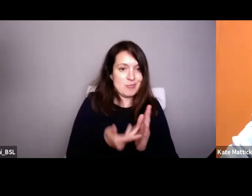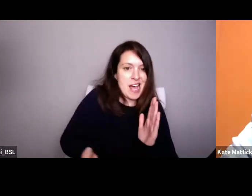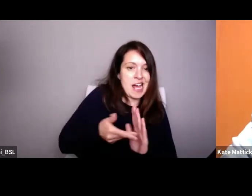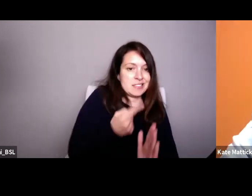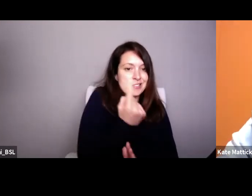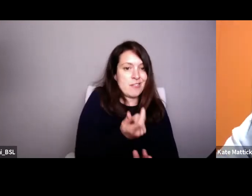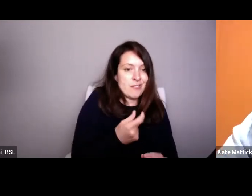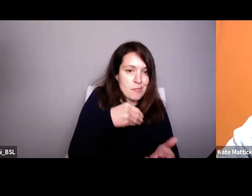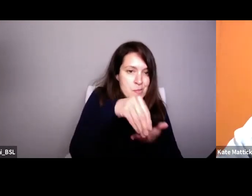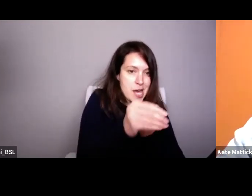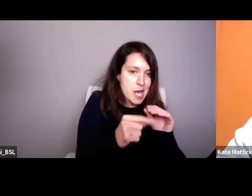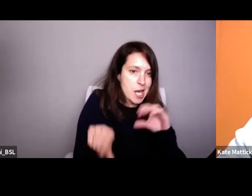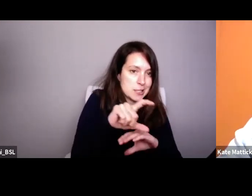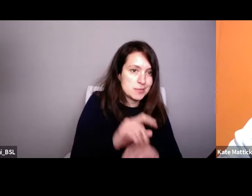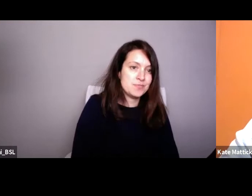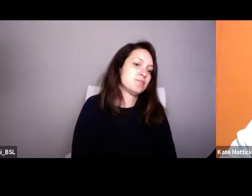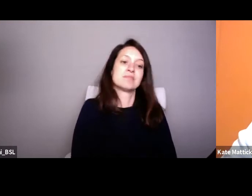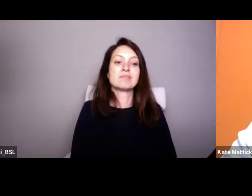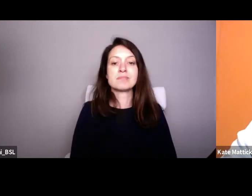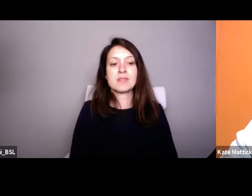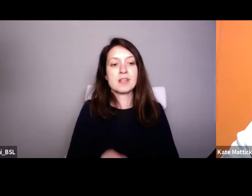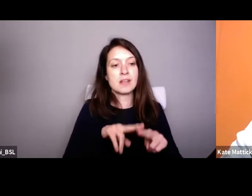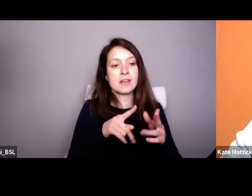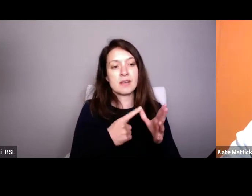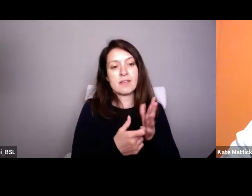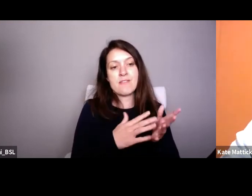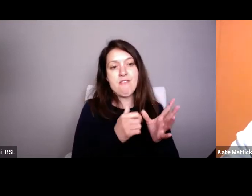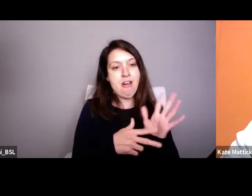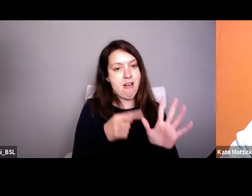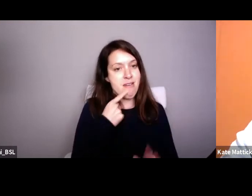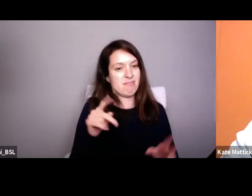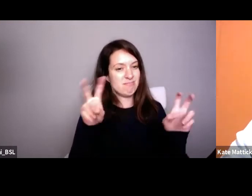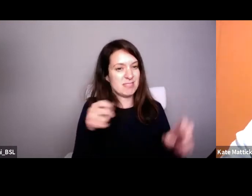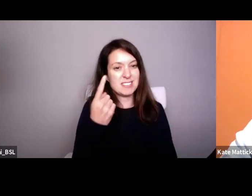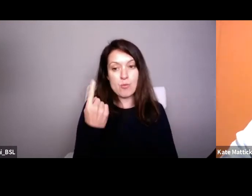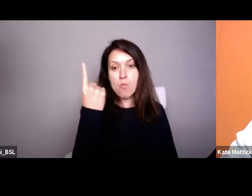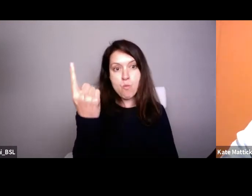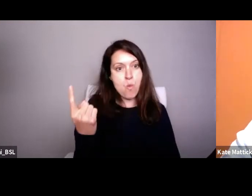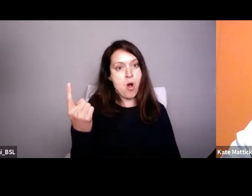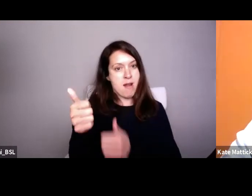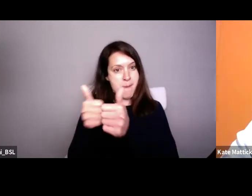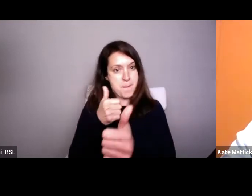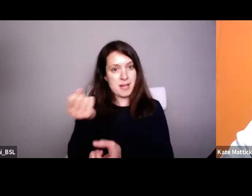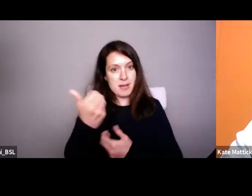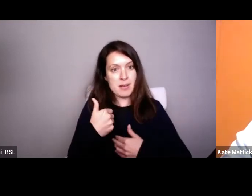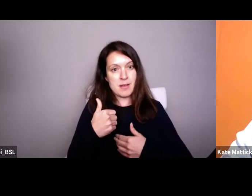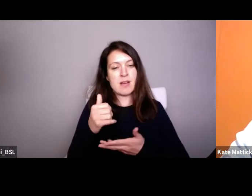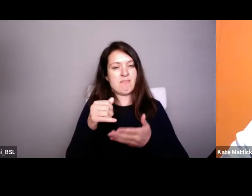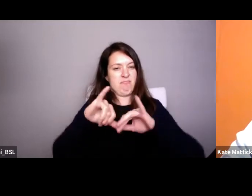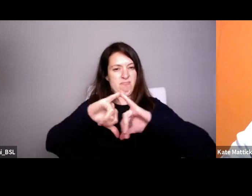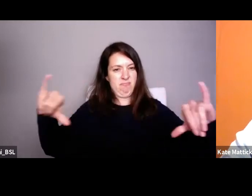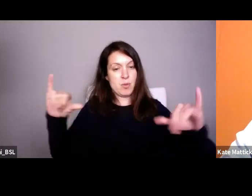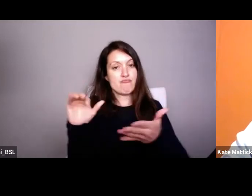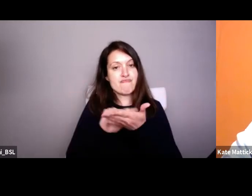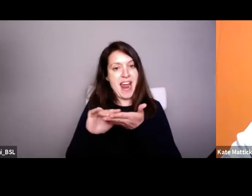And Fahana said, "I was provided a Braille display that came from one provider, and then another provider delivered the training. It